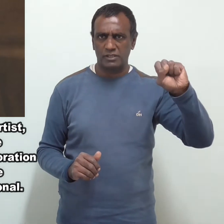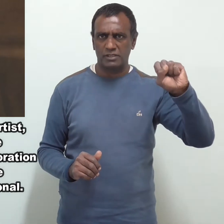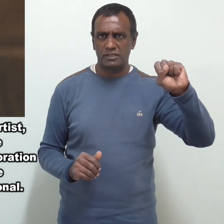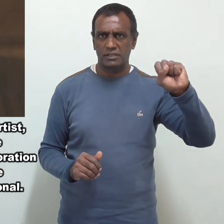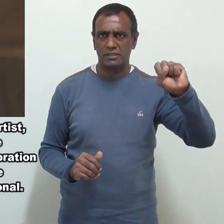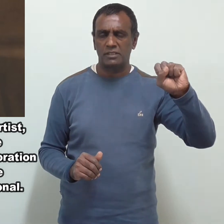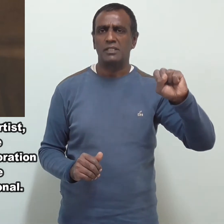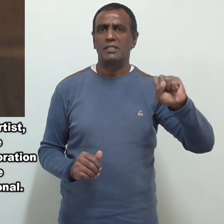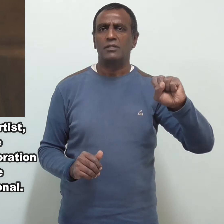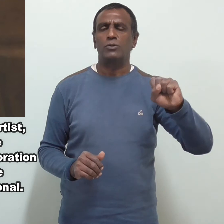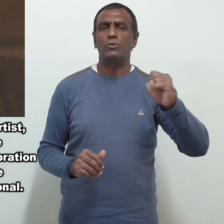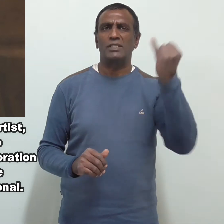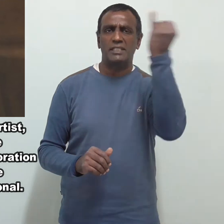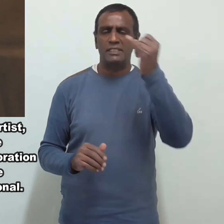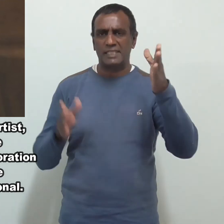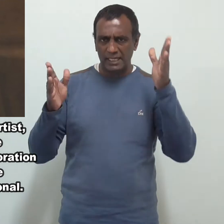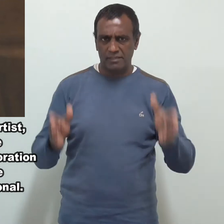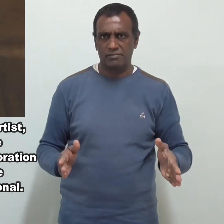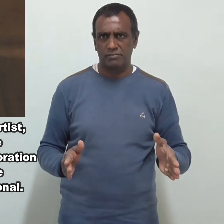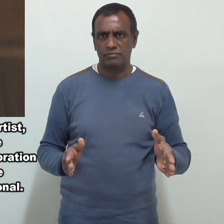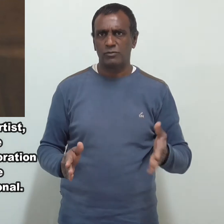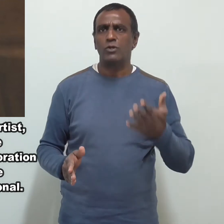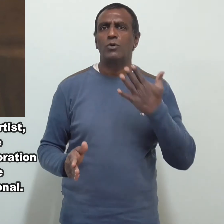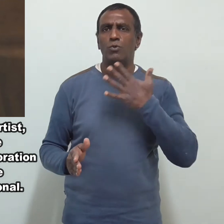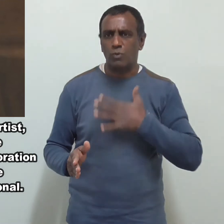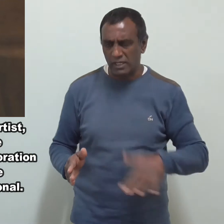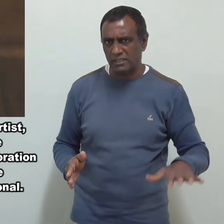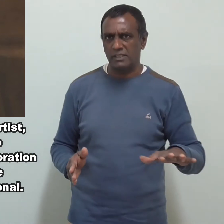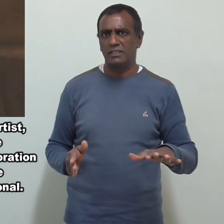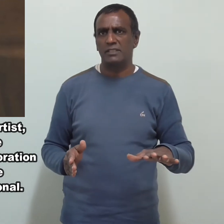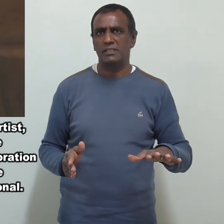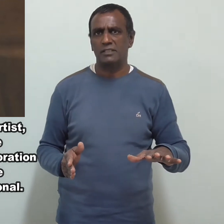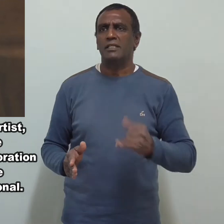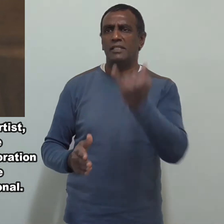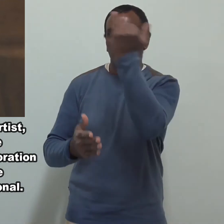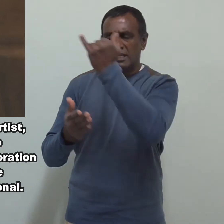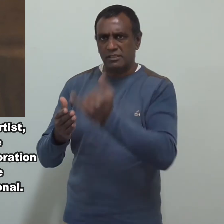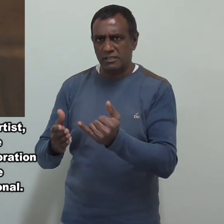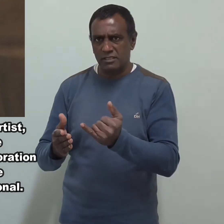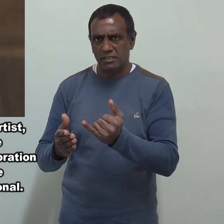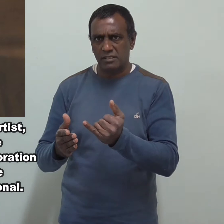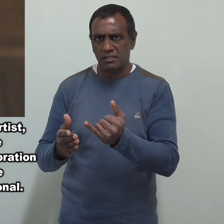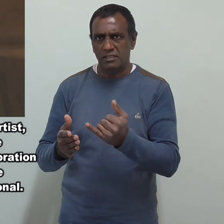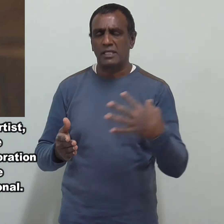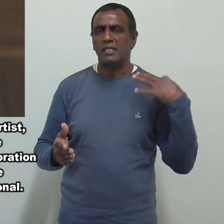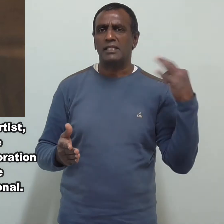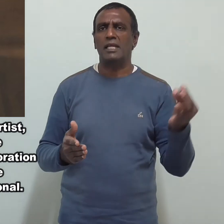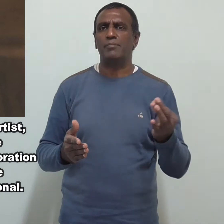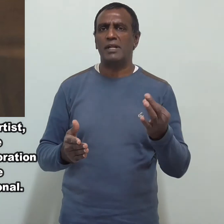Morris, who was a designer, wanted the artists, the